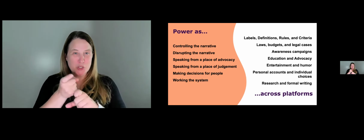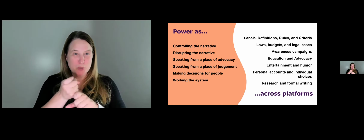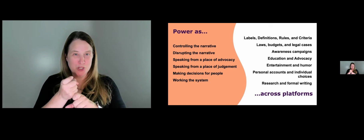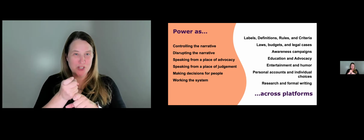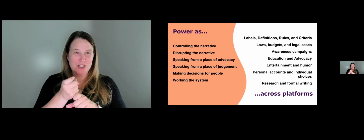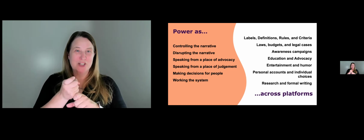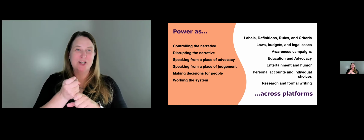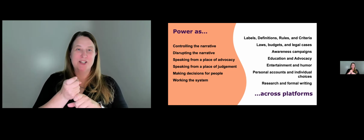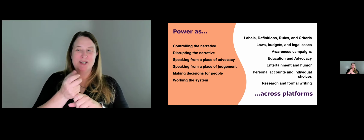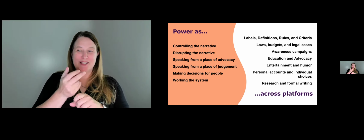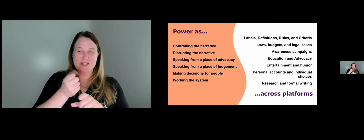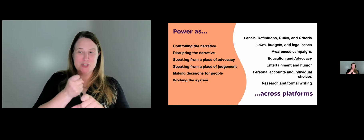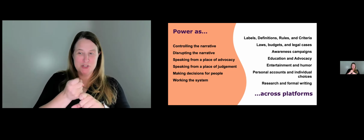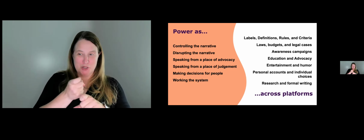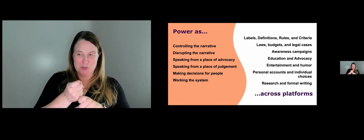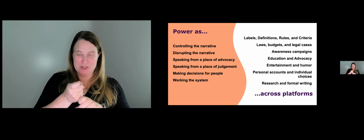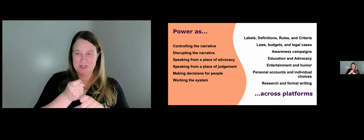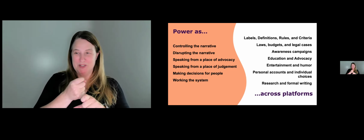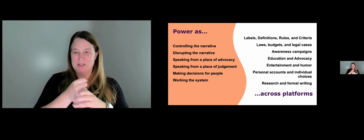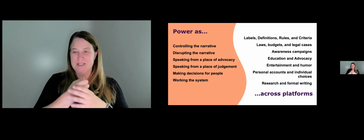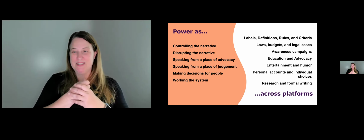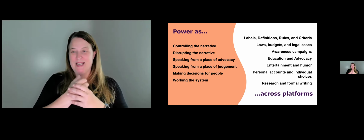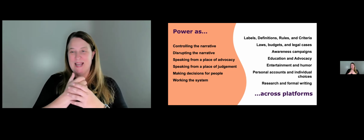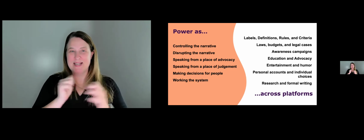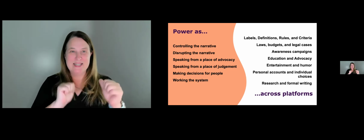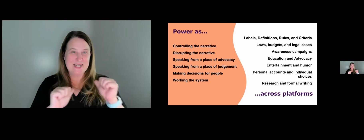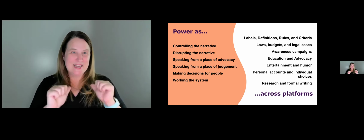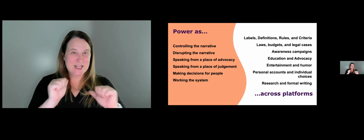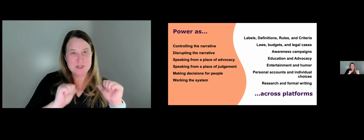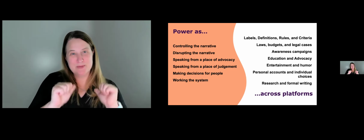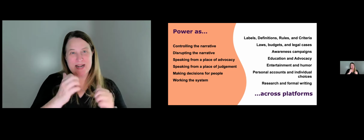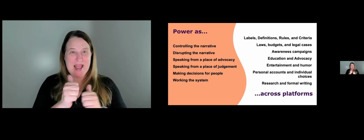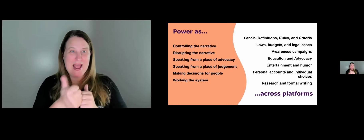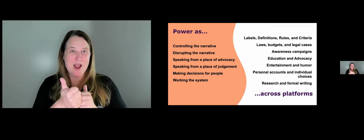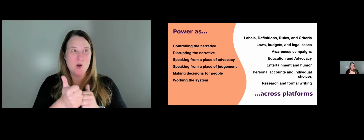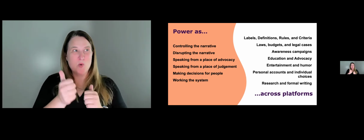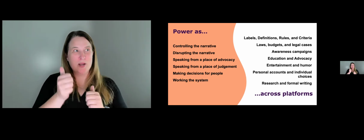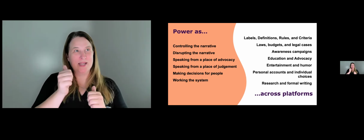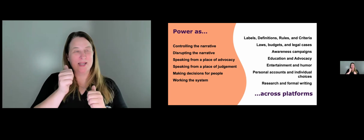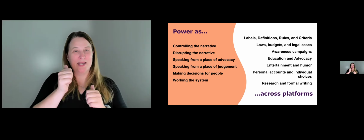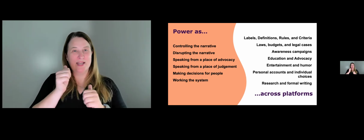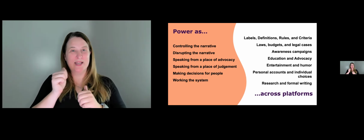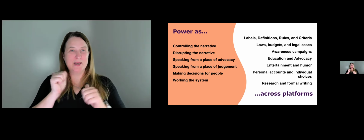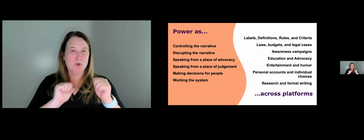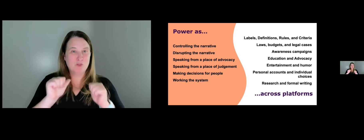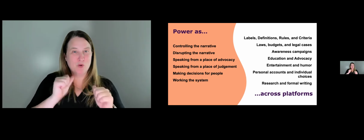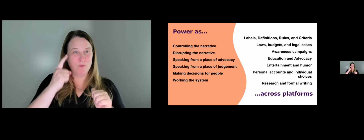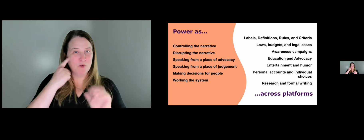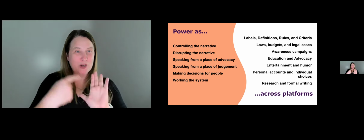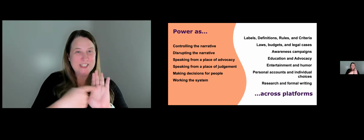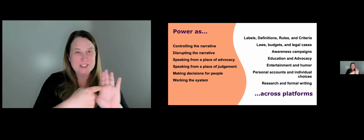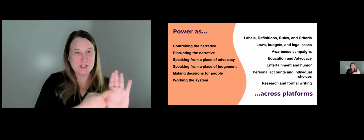about jokes and humor and entertainment